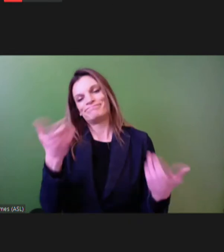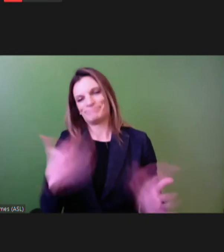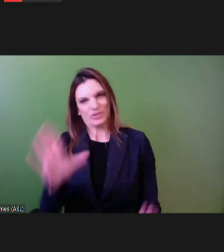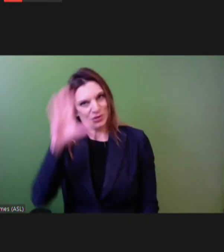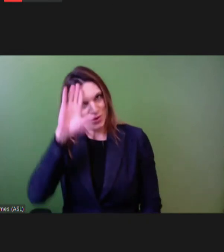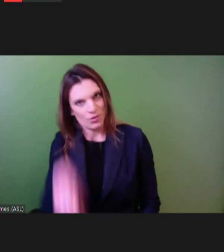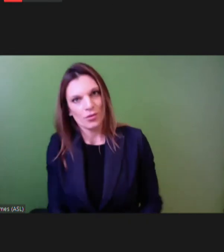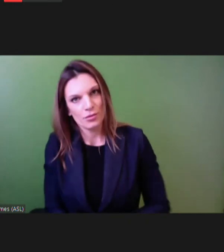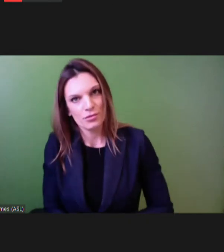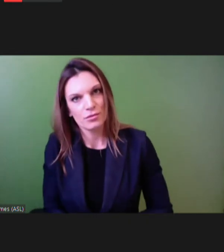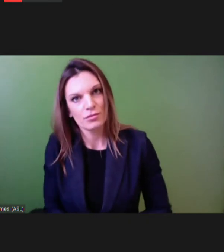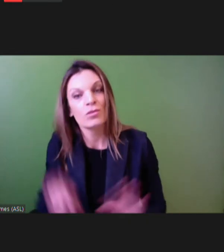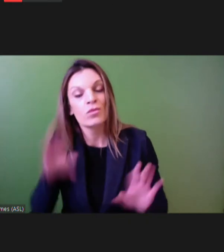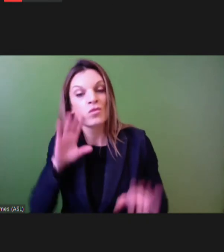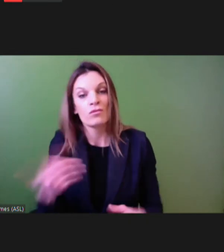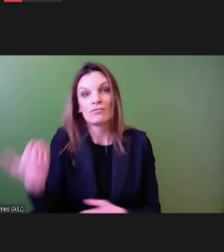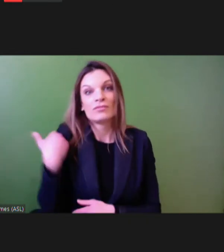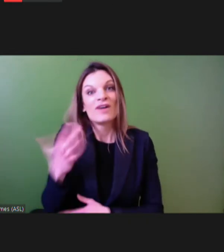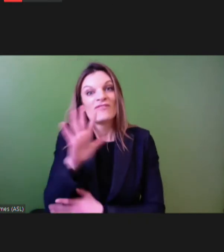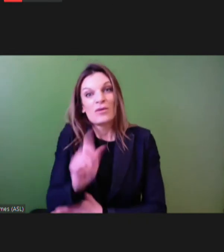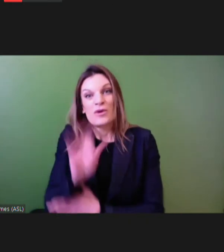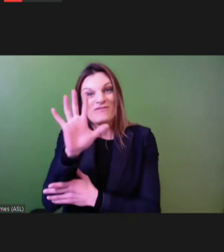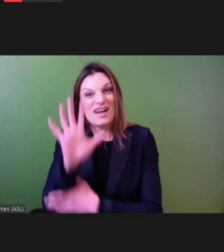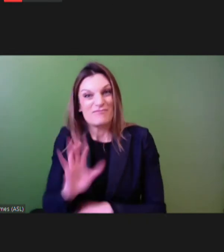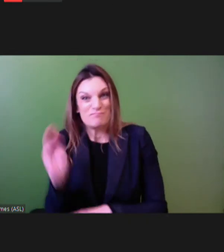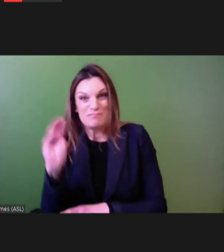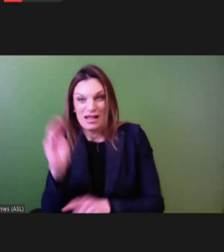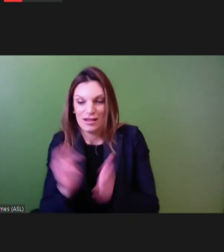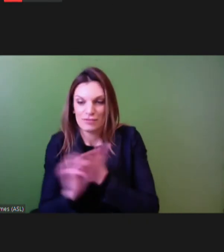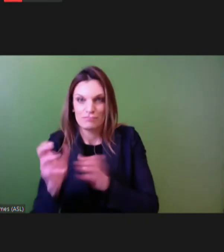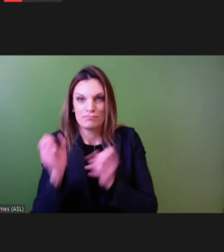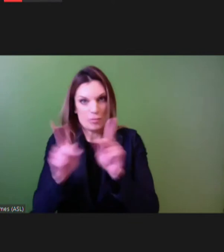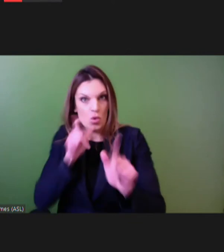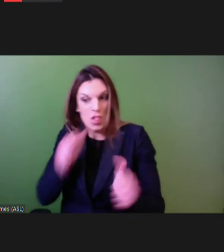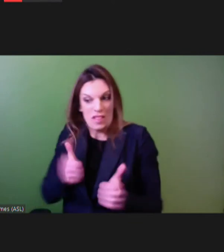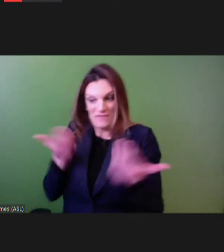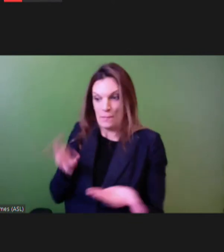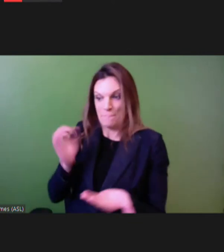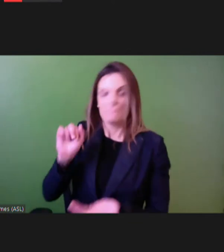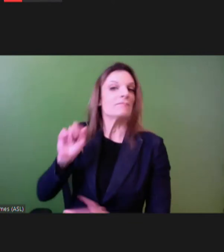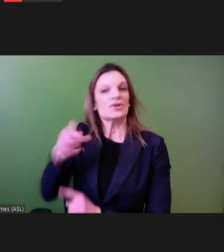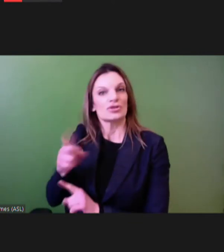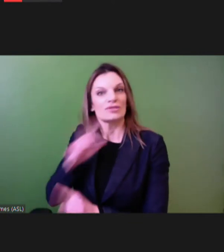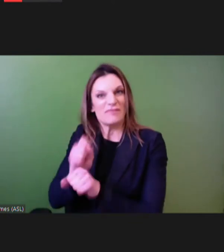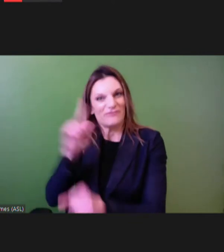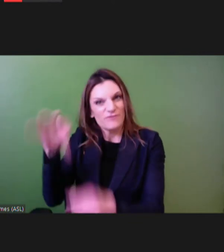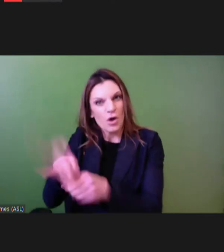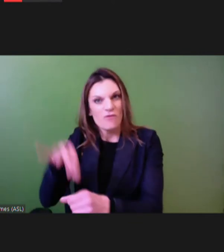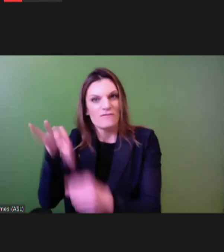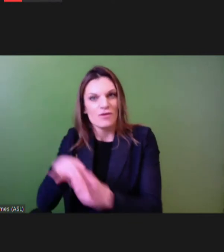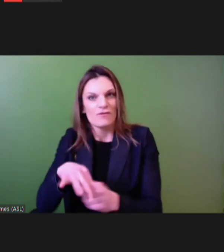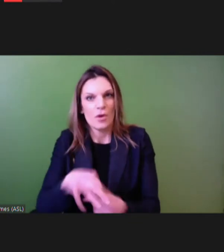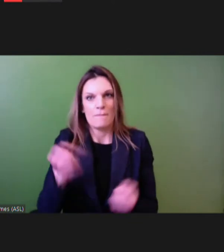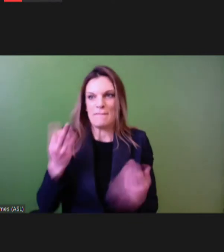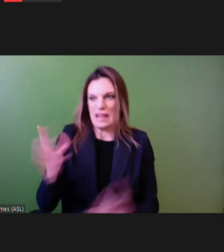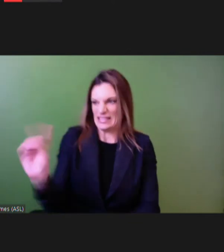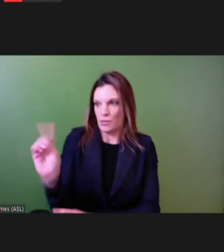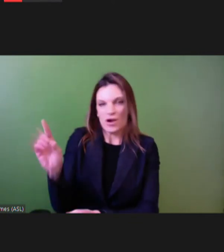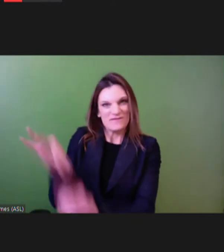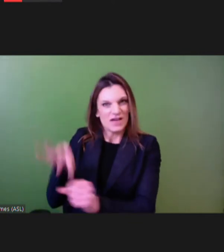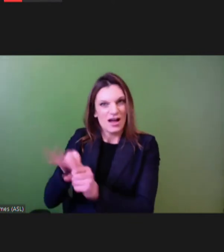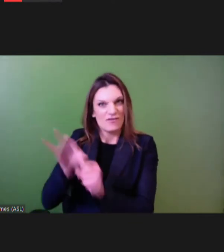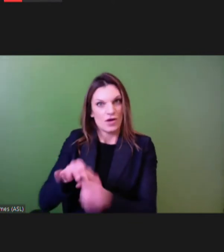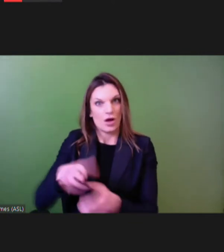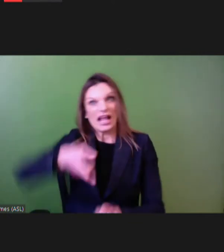5.5 million Michigan residents voted, the most in history, most Republican votes in history, most Democratic votes in history. In a